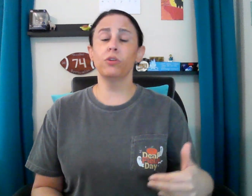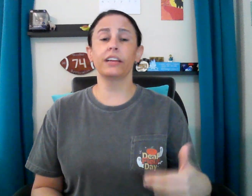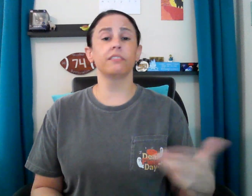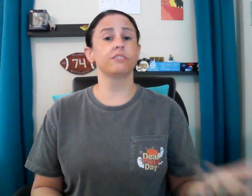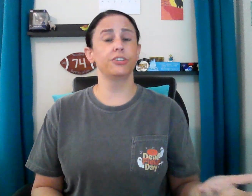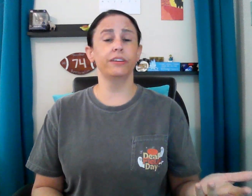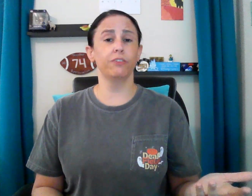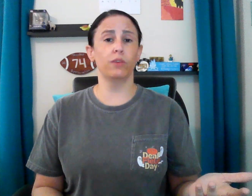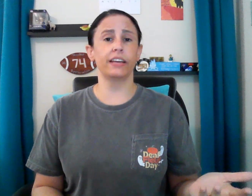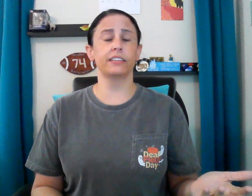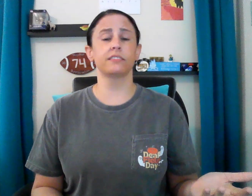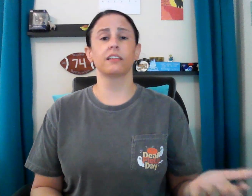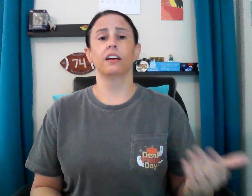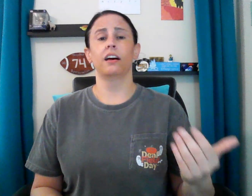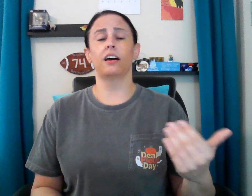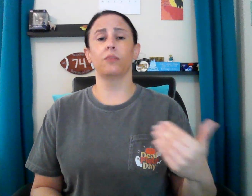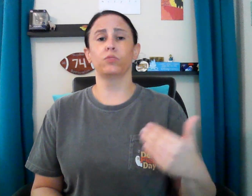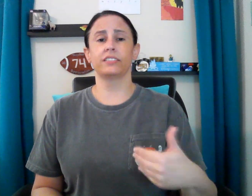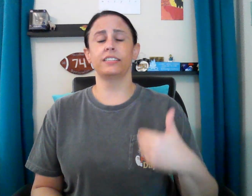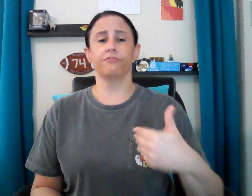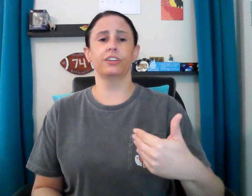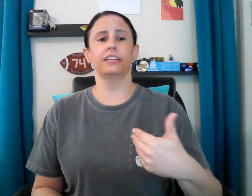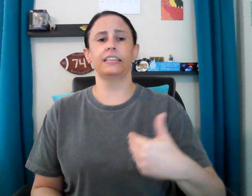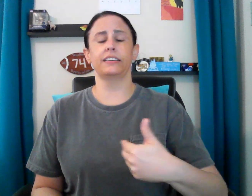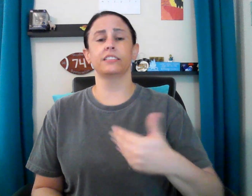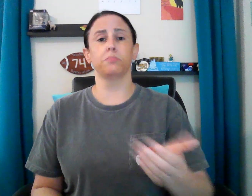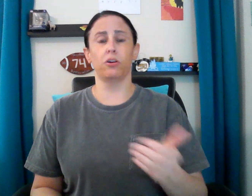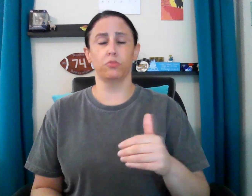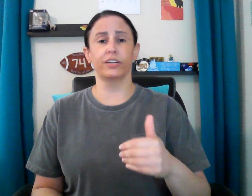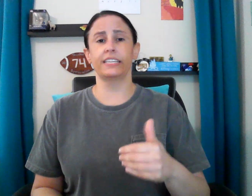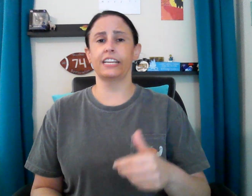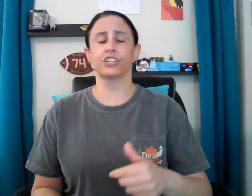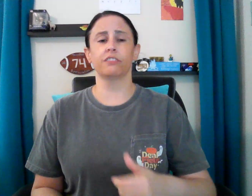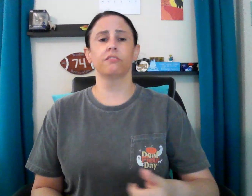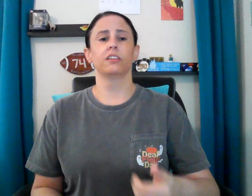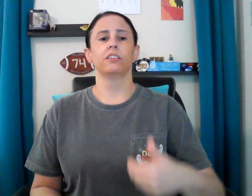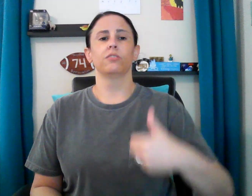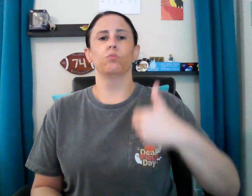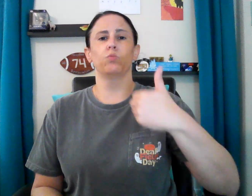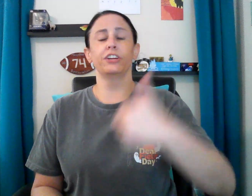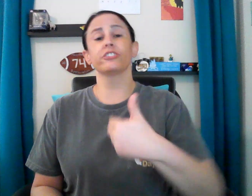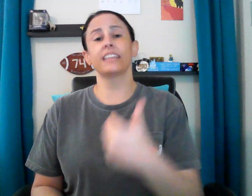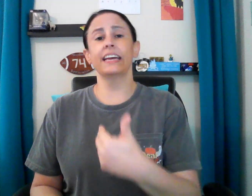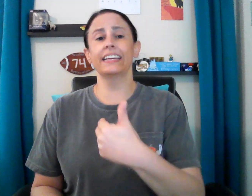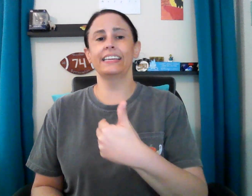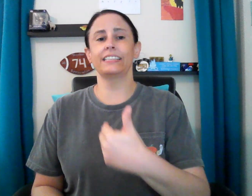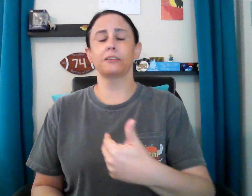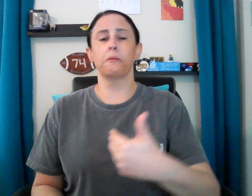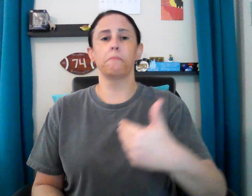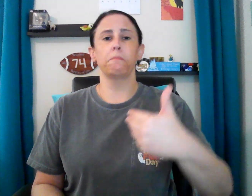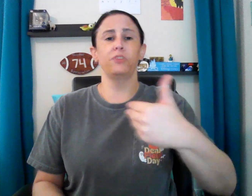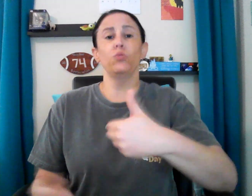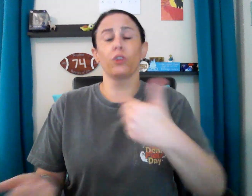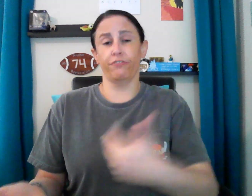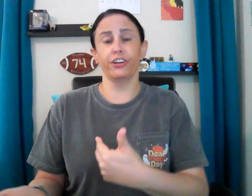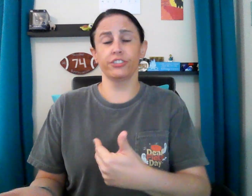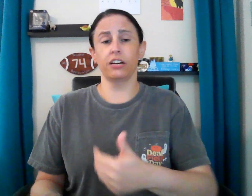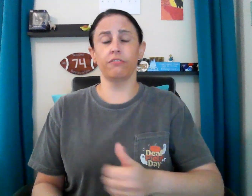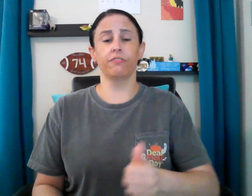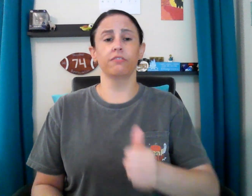Self-employed, two different ways. What's different is the palm orientation. What you're saying is you work for yourself.